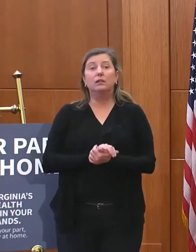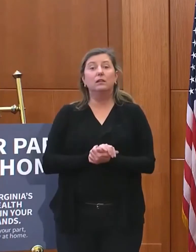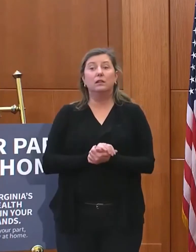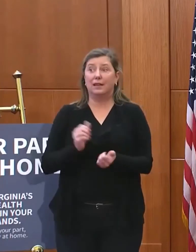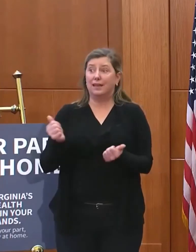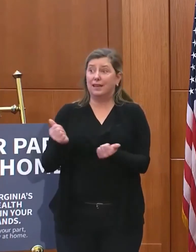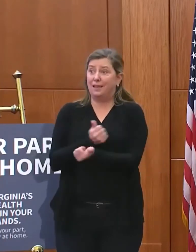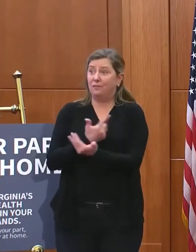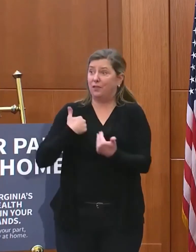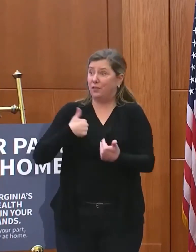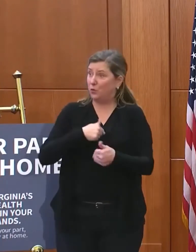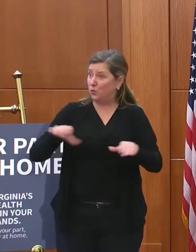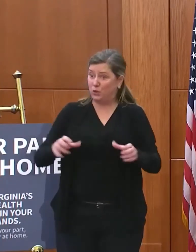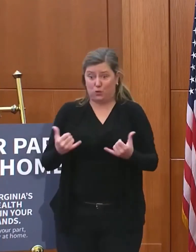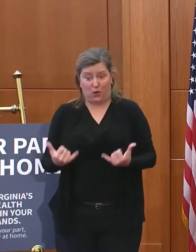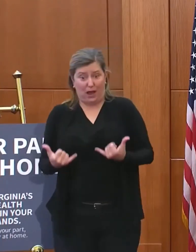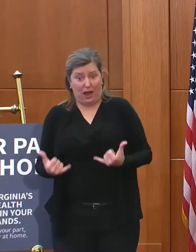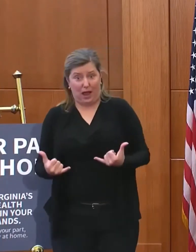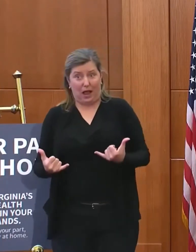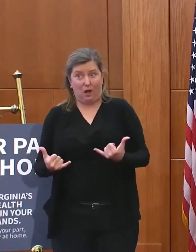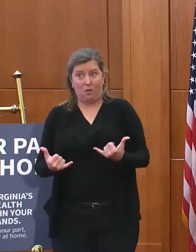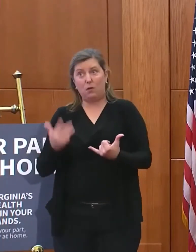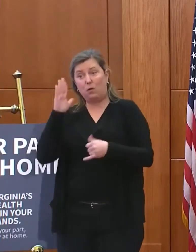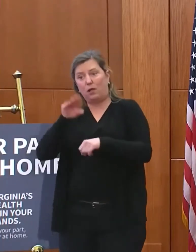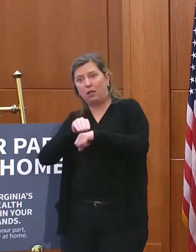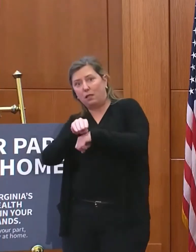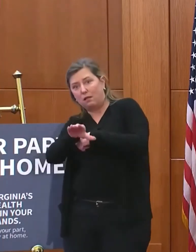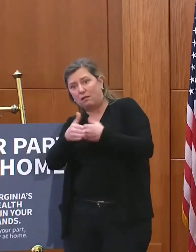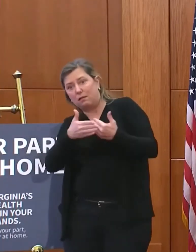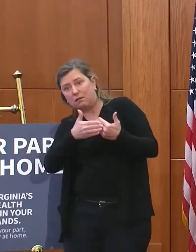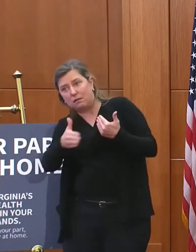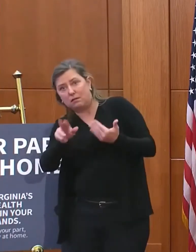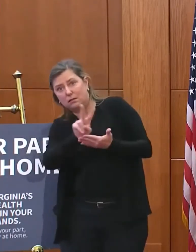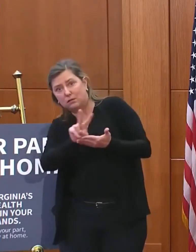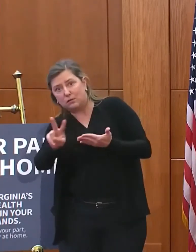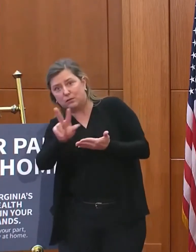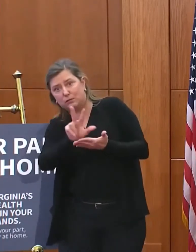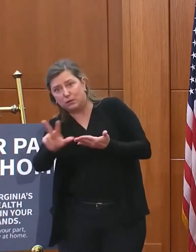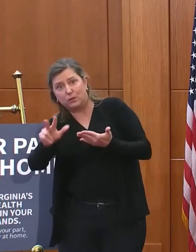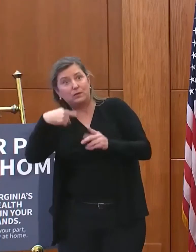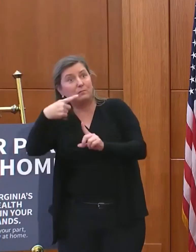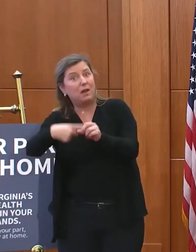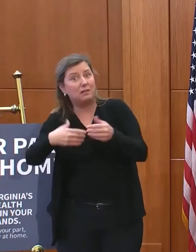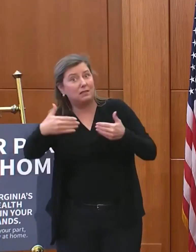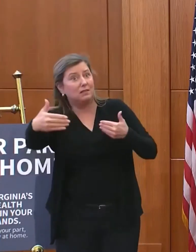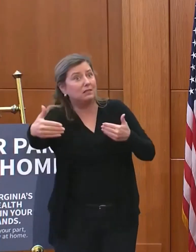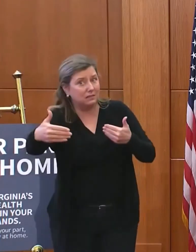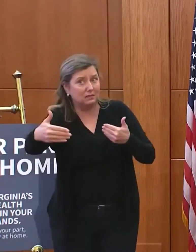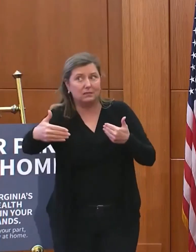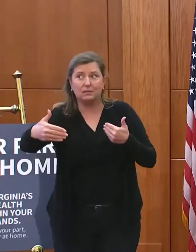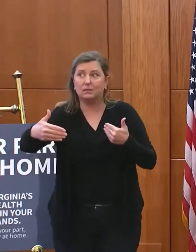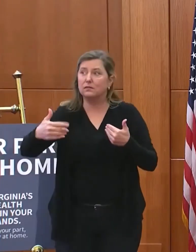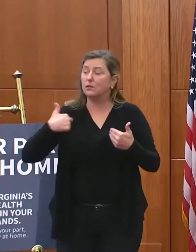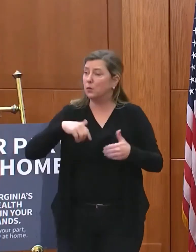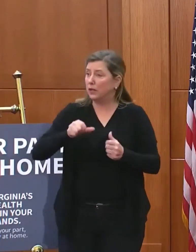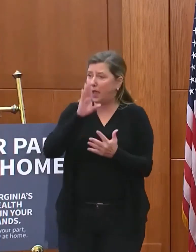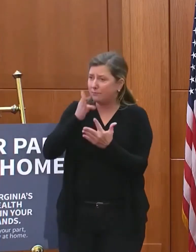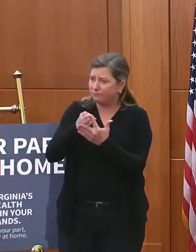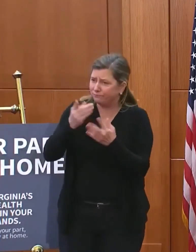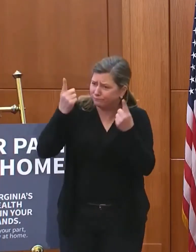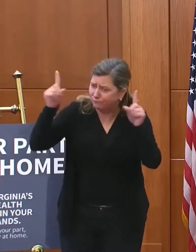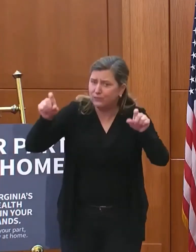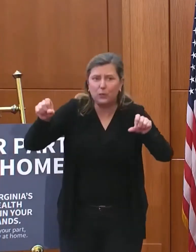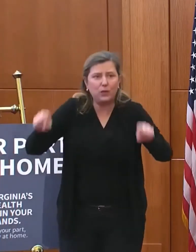take now will help shape what happens in the next few weeks and months. We can get through this, but we must